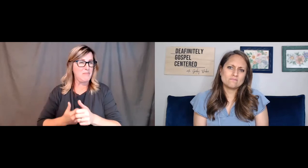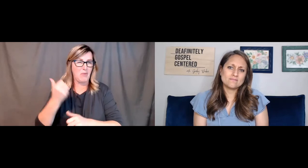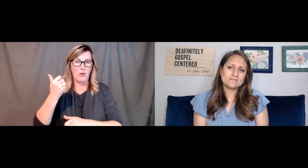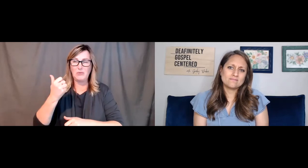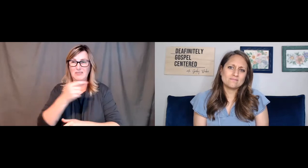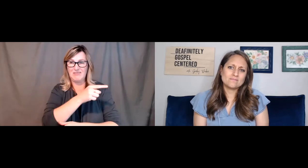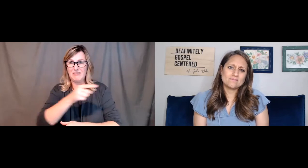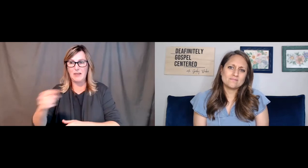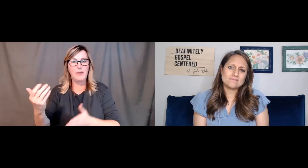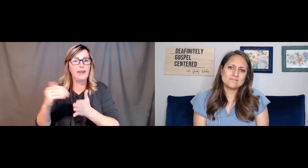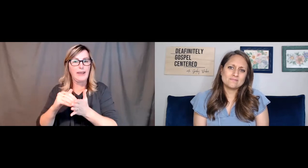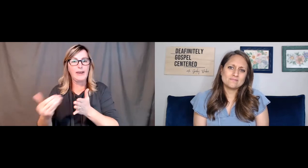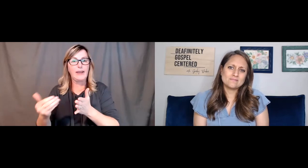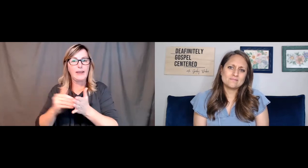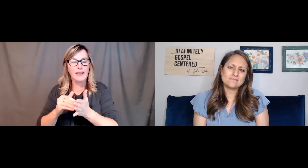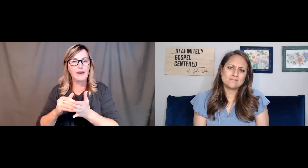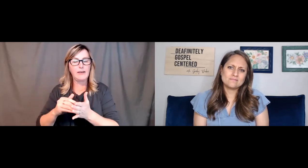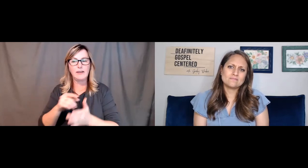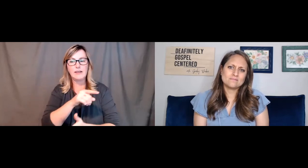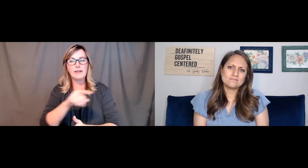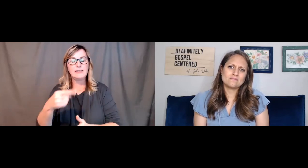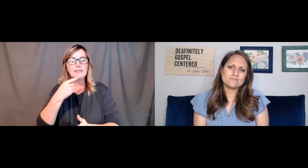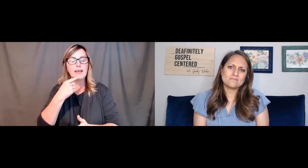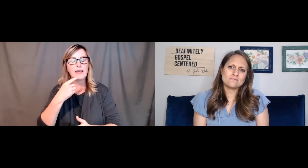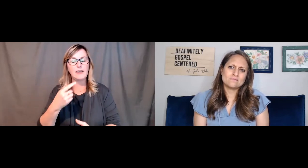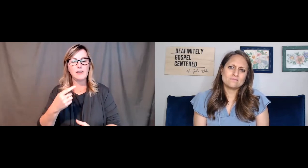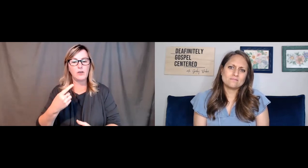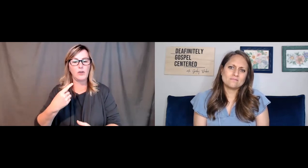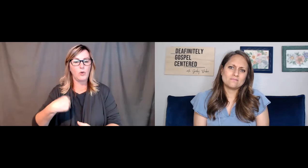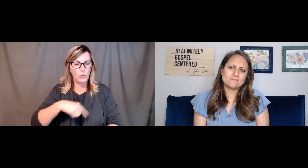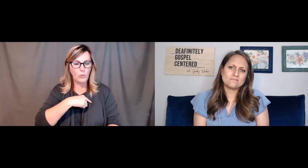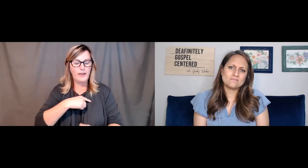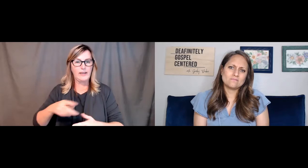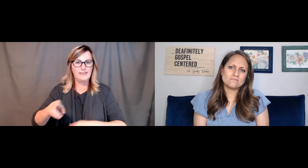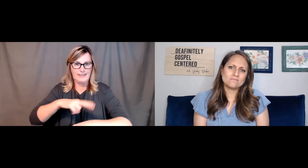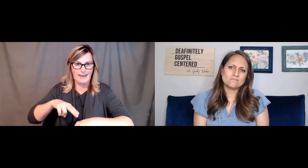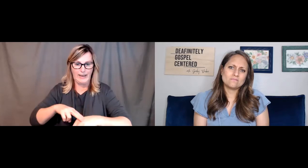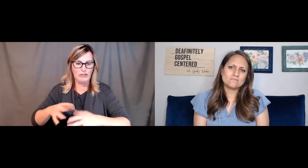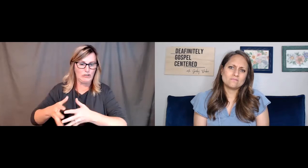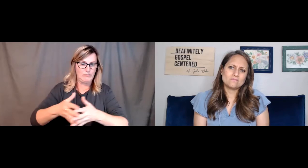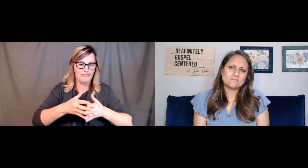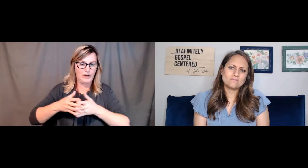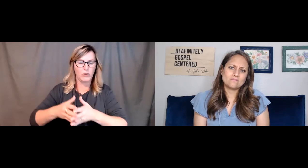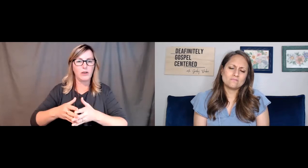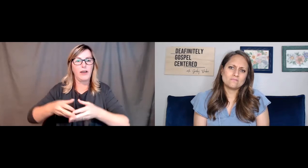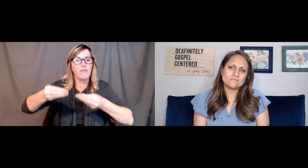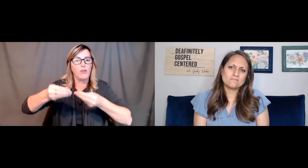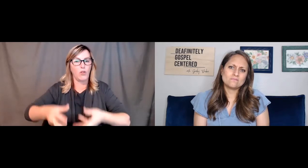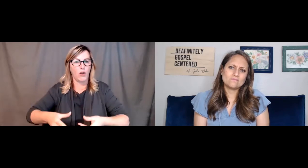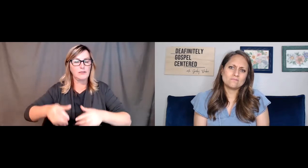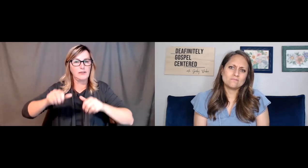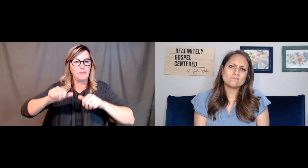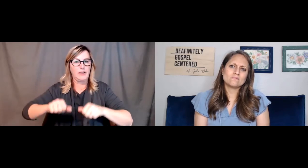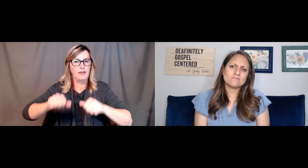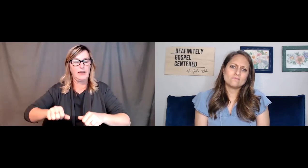a lot of the sermons that I heard were very similar. They were talking